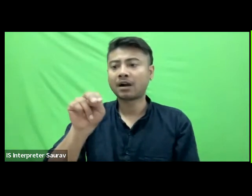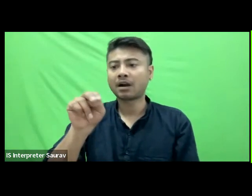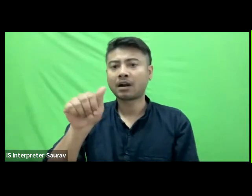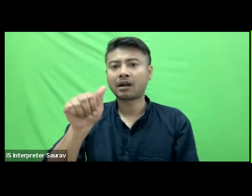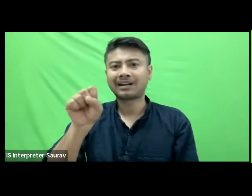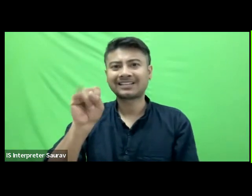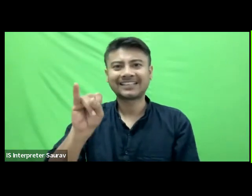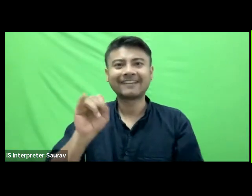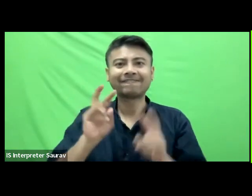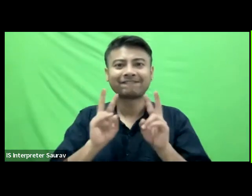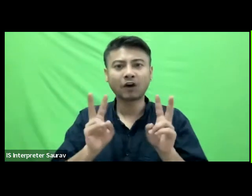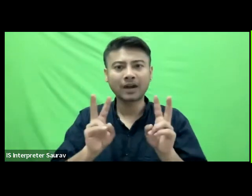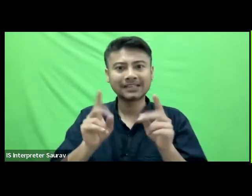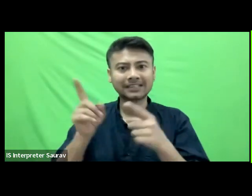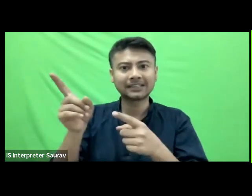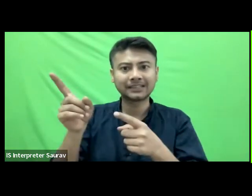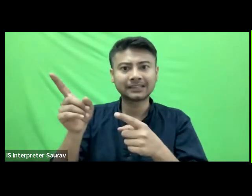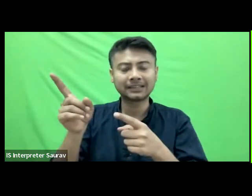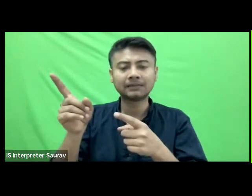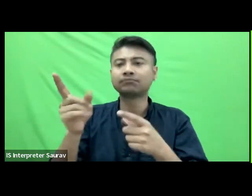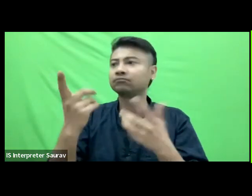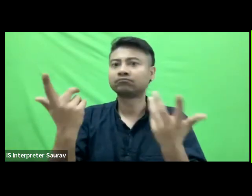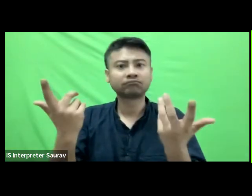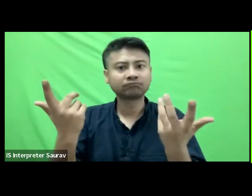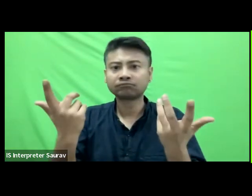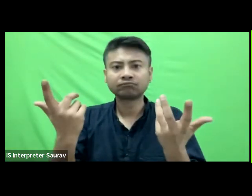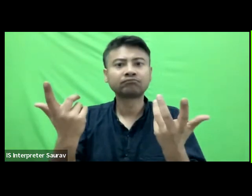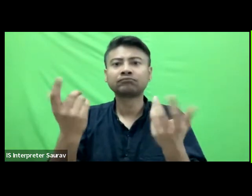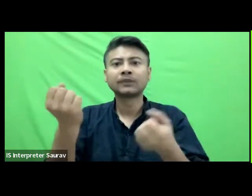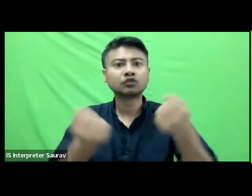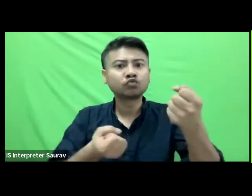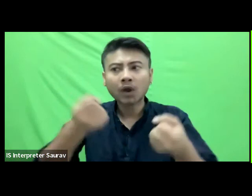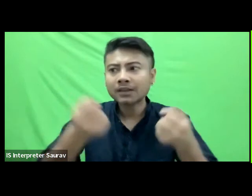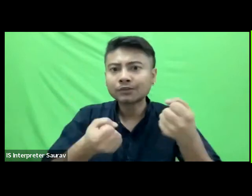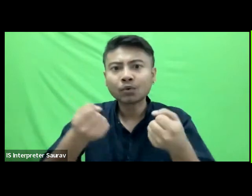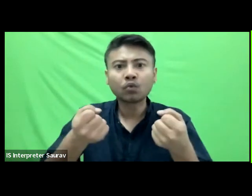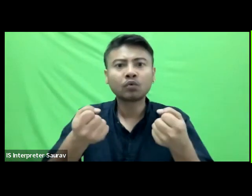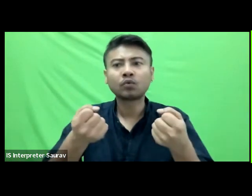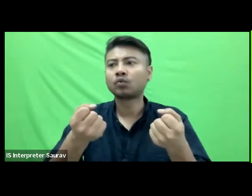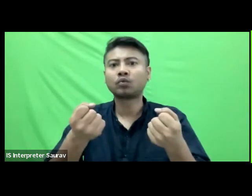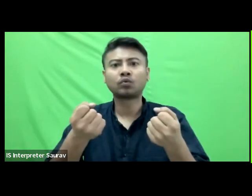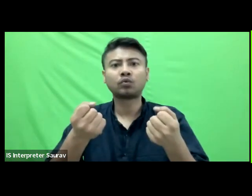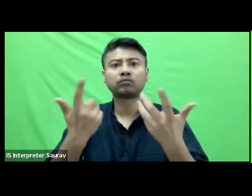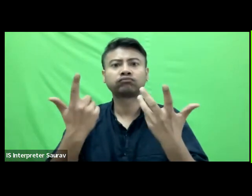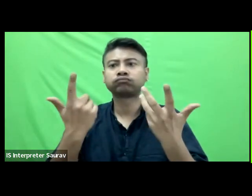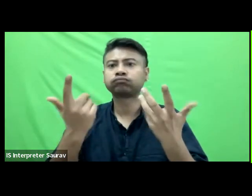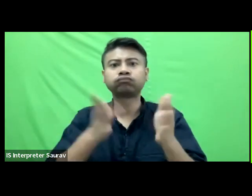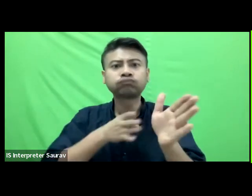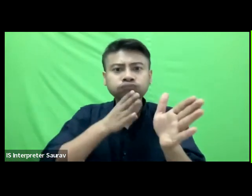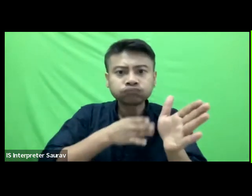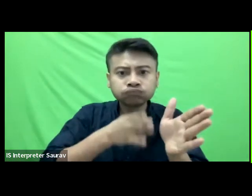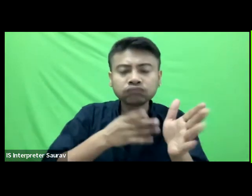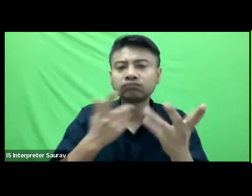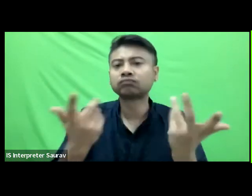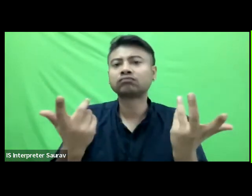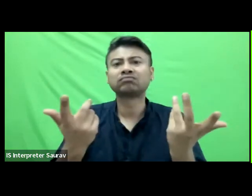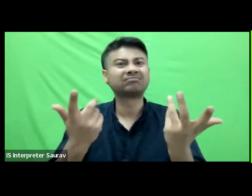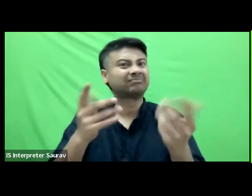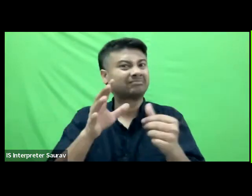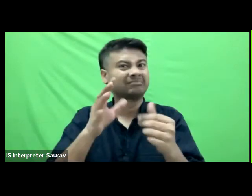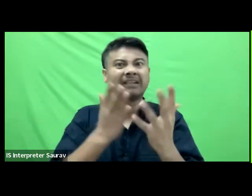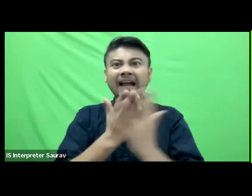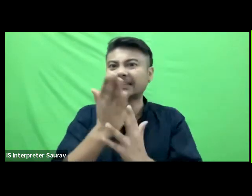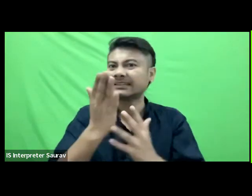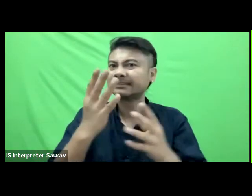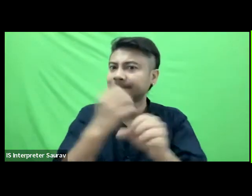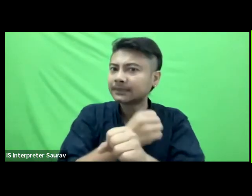due to a lack of accessible public transport options, a lack of access to culture and heritage sites, and also a lack of access